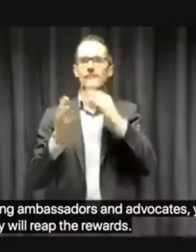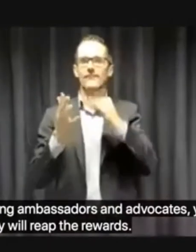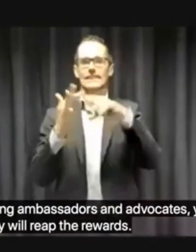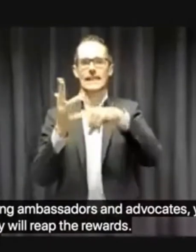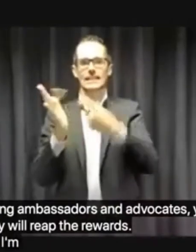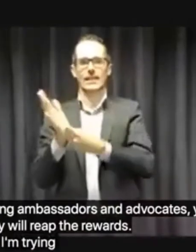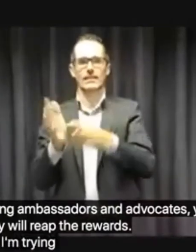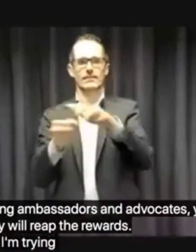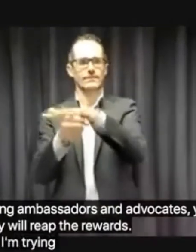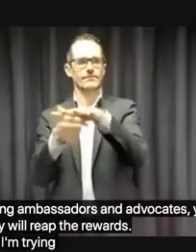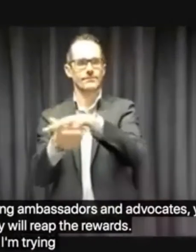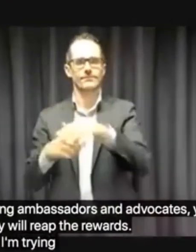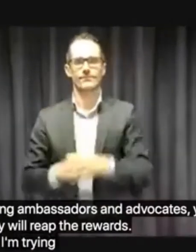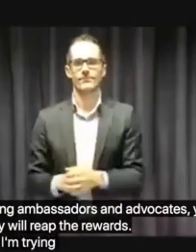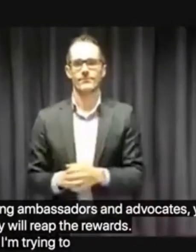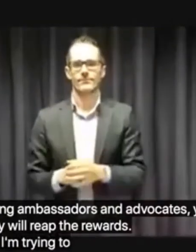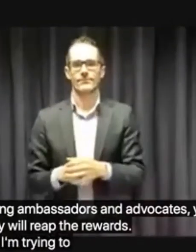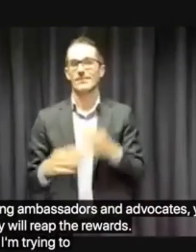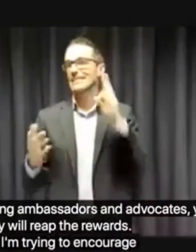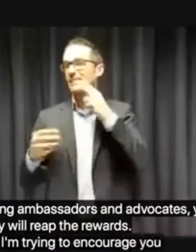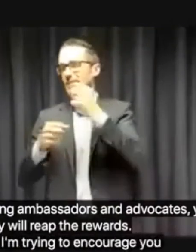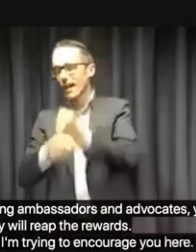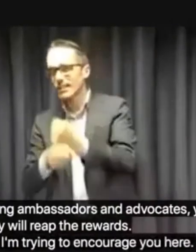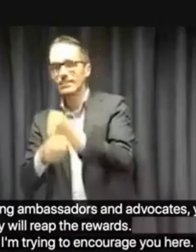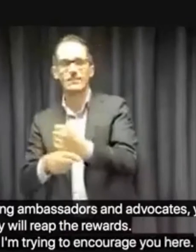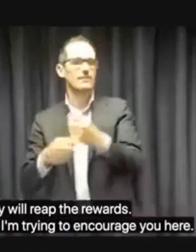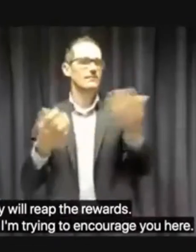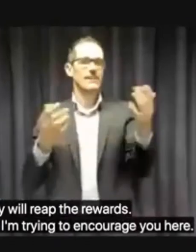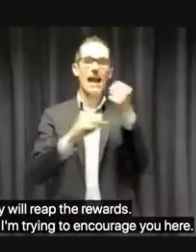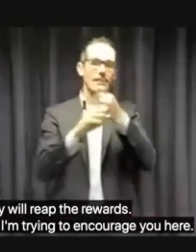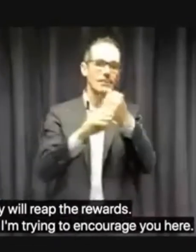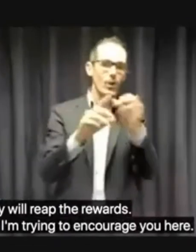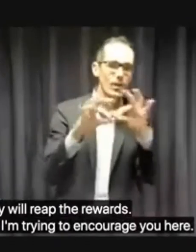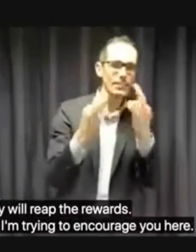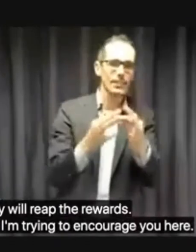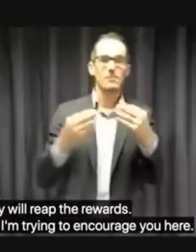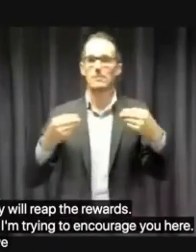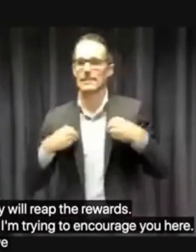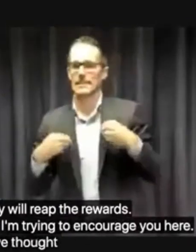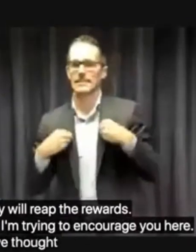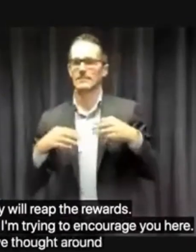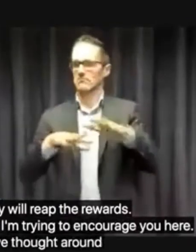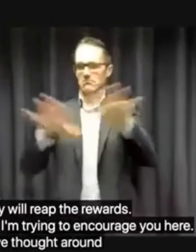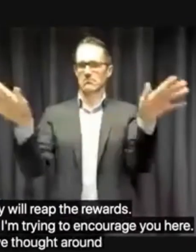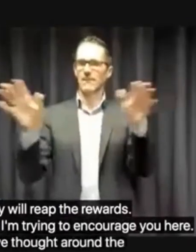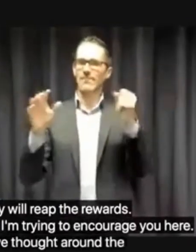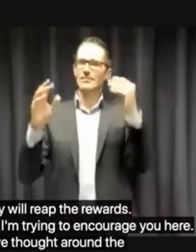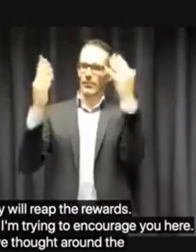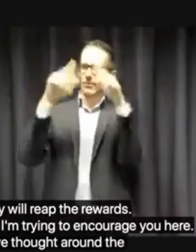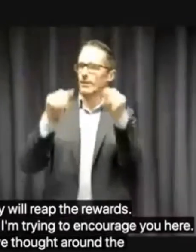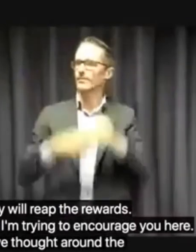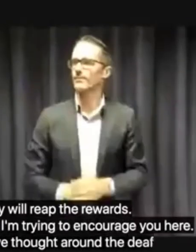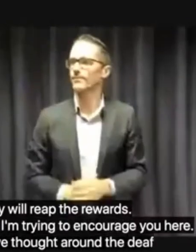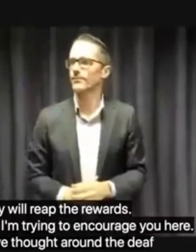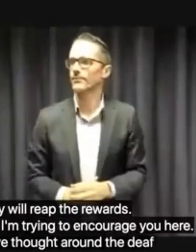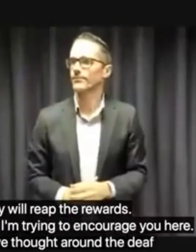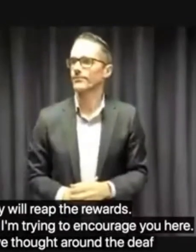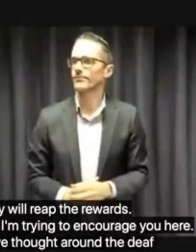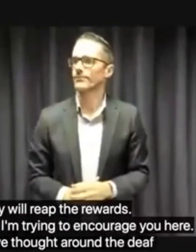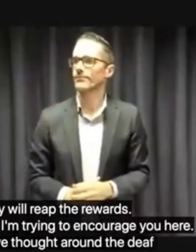Also, support around the deaf sector, the deaf societies, advocacy organisations,